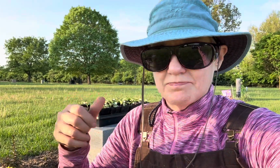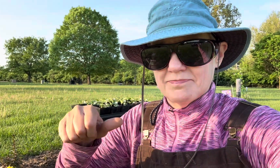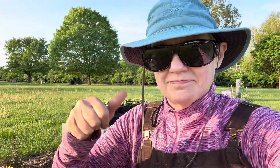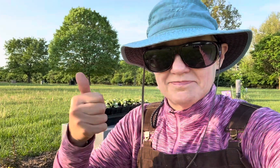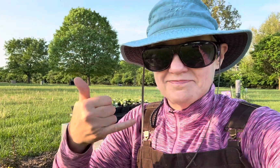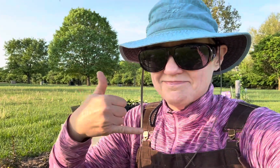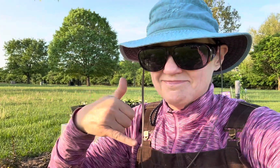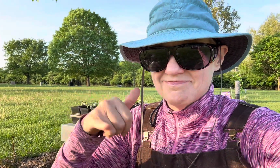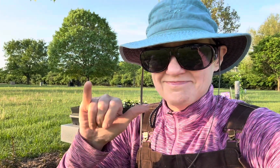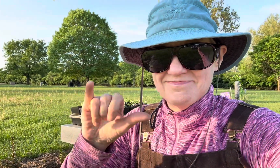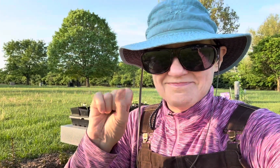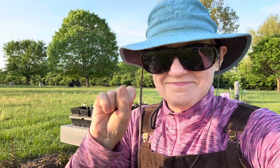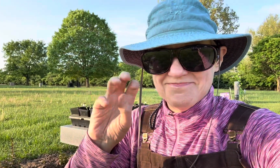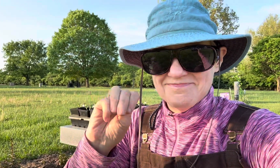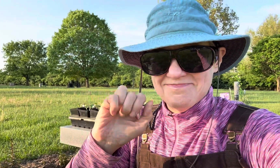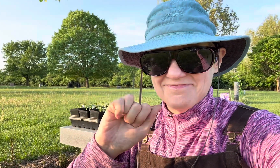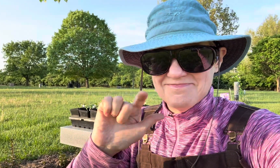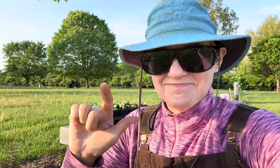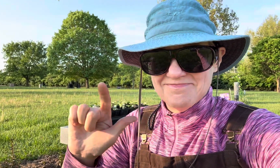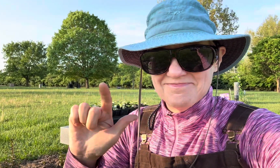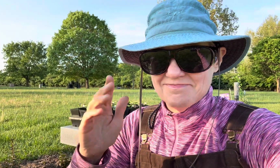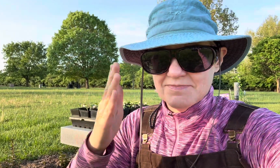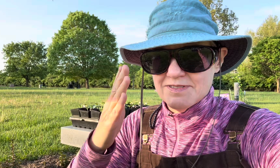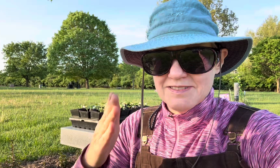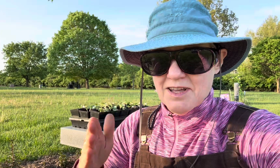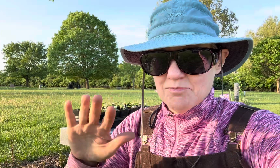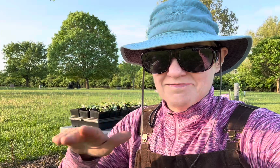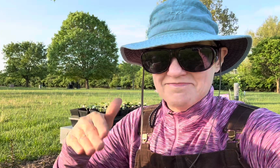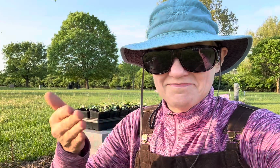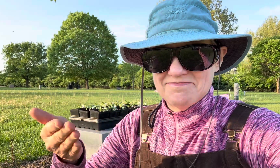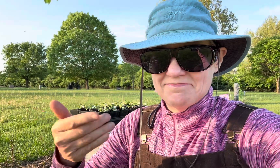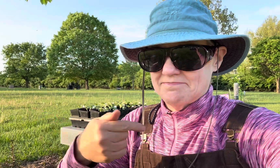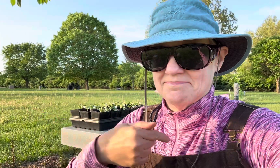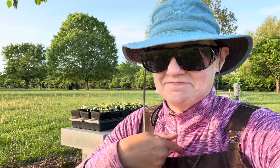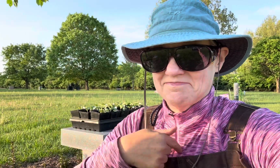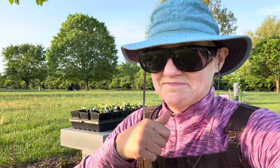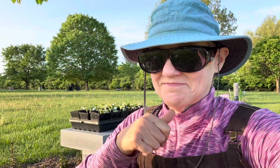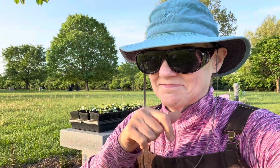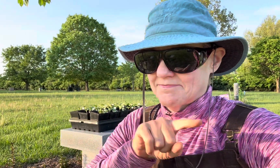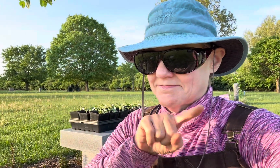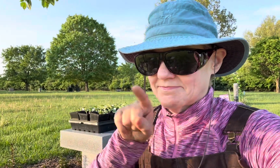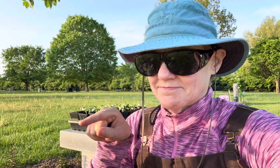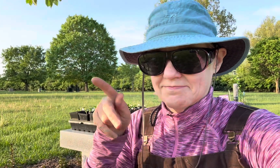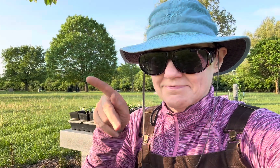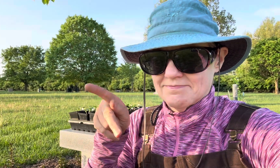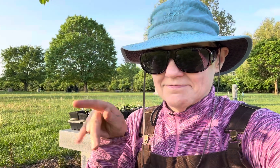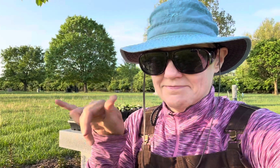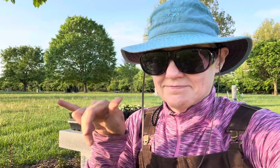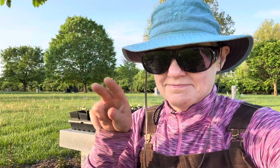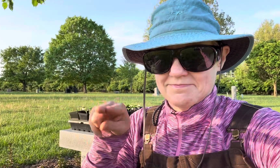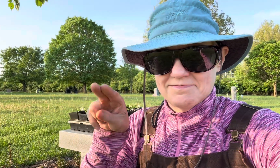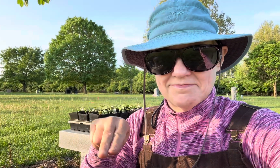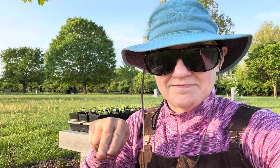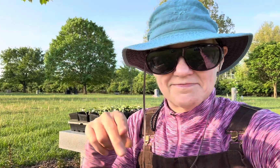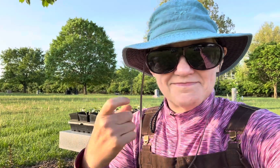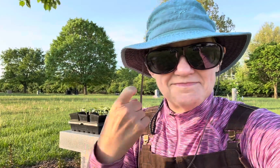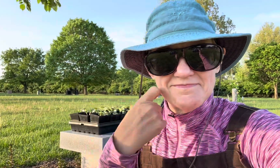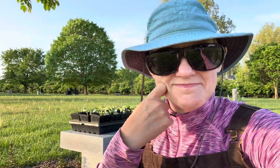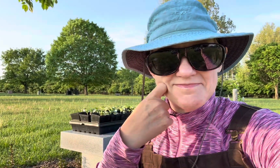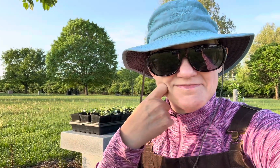well. The others are still really small, and some died altogether. I didn't come and take care of